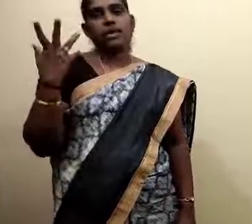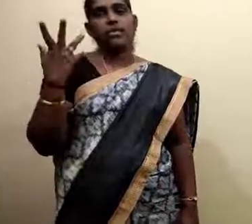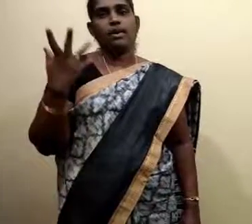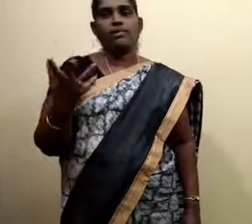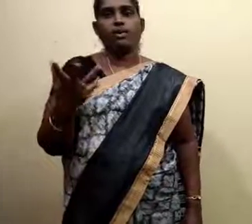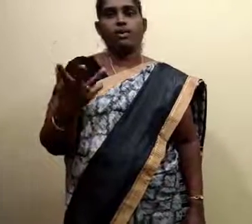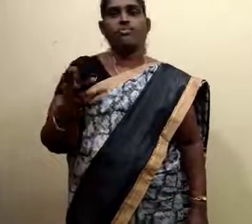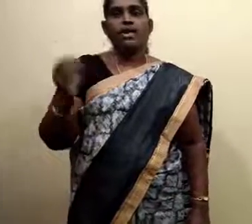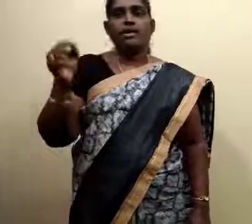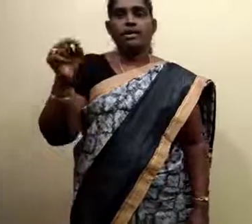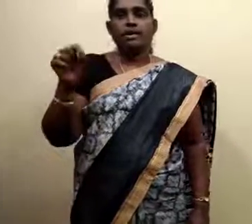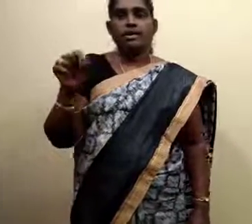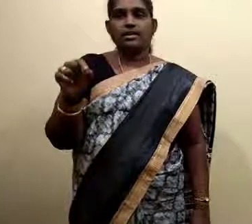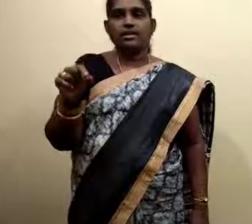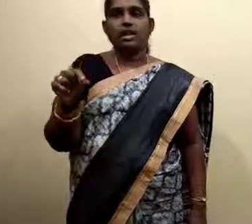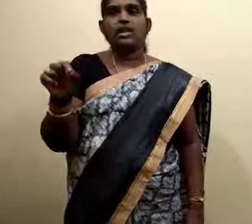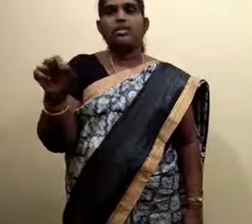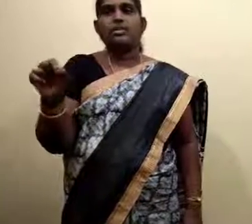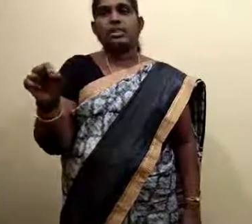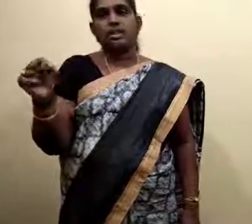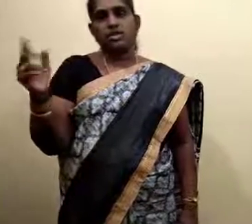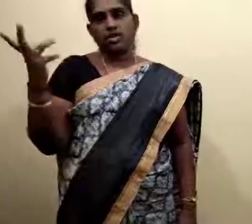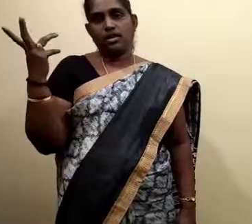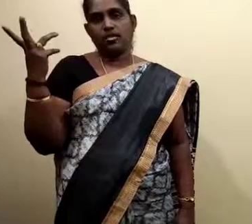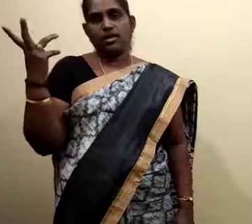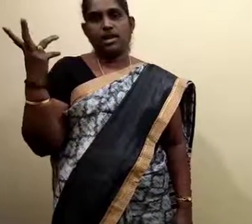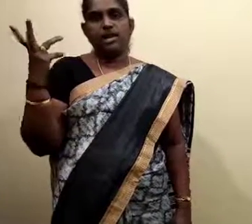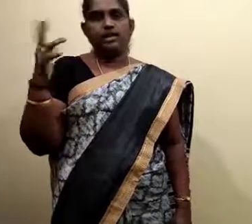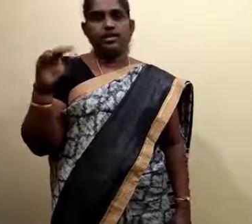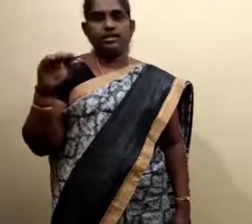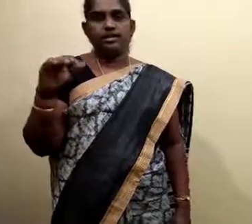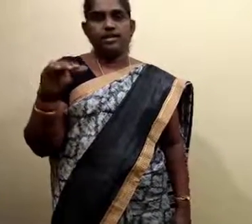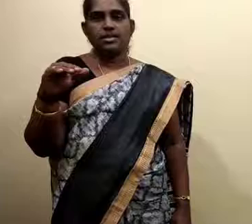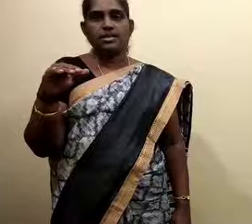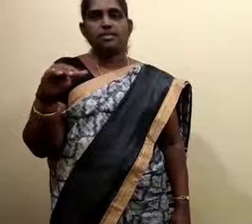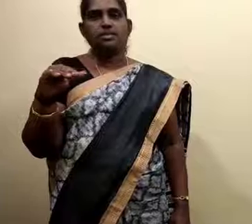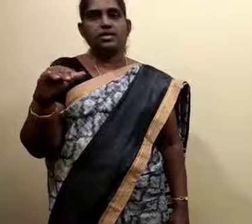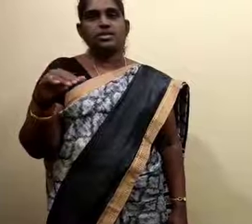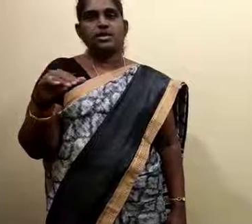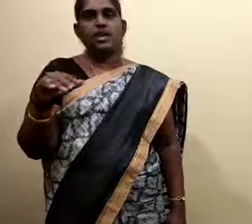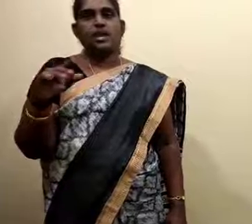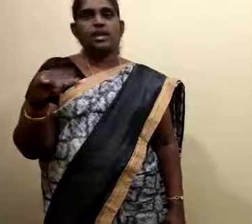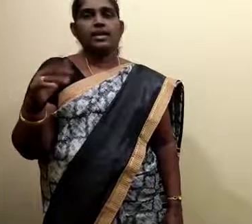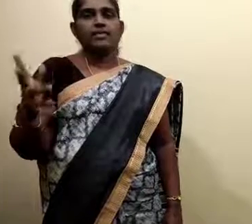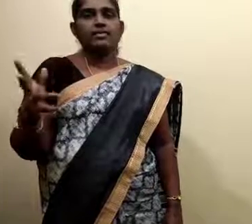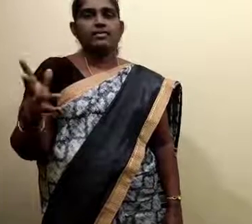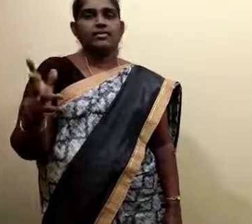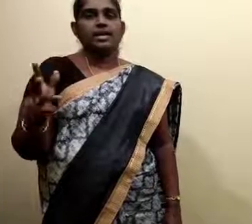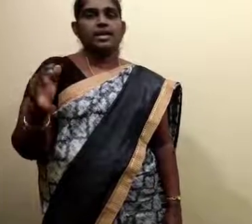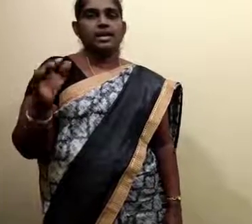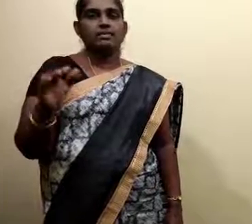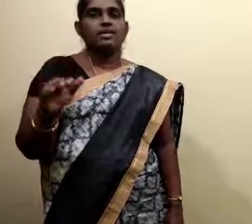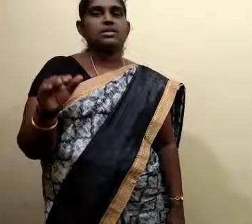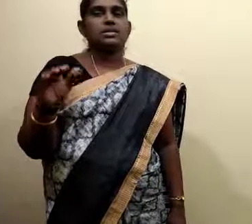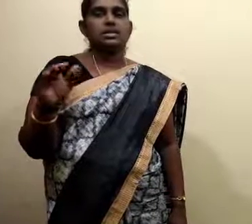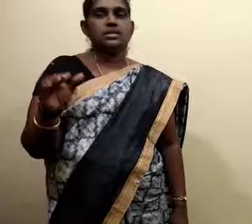Okay, power law. That increase the production. Okay, that increase the production. Next we will see emergence